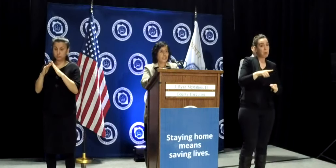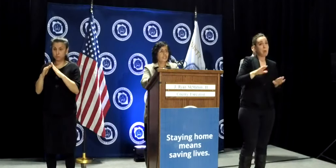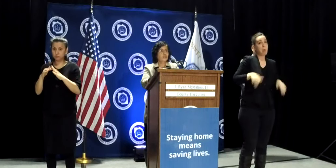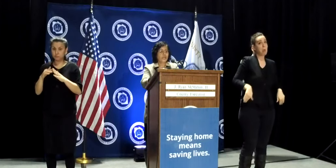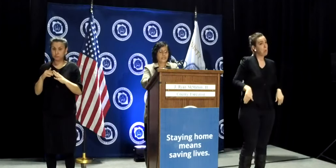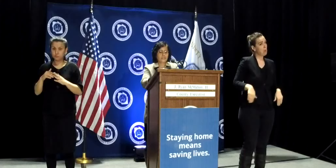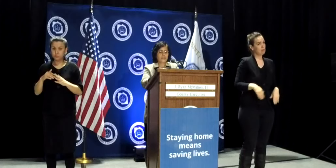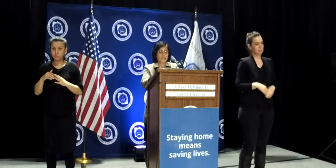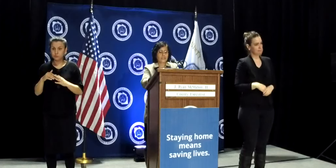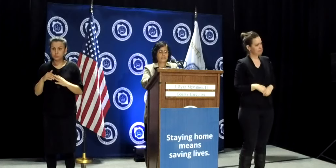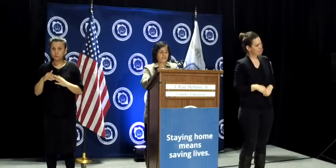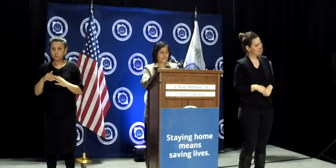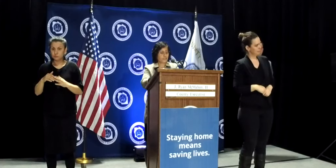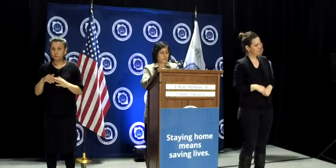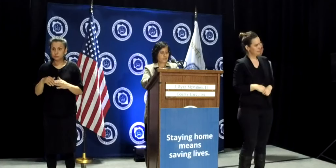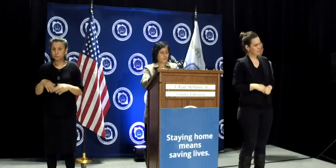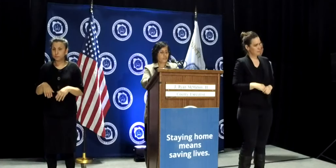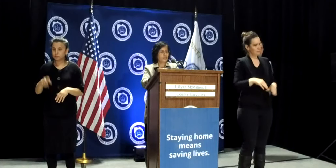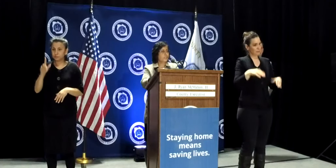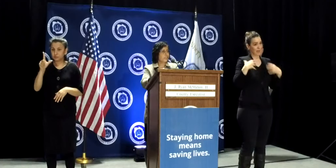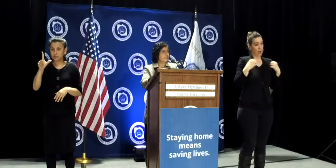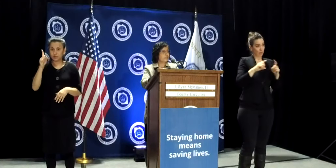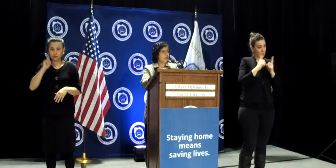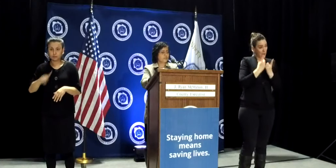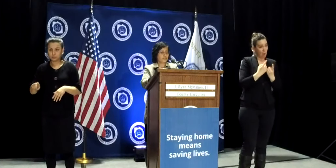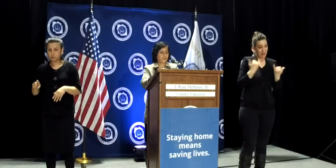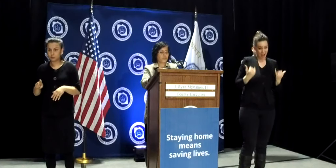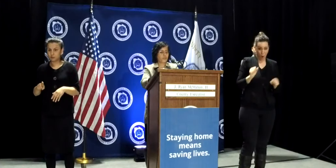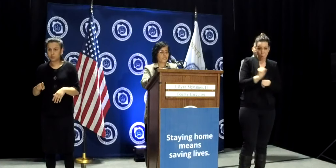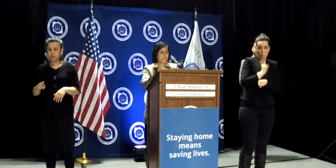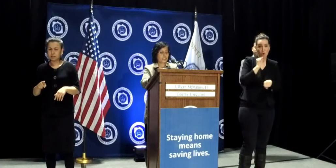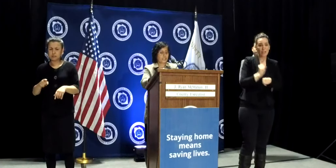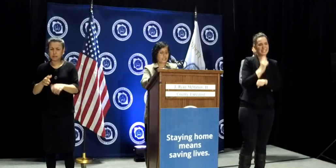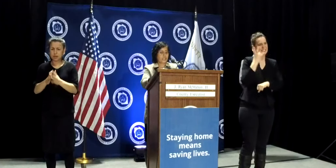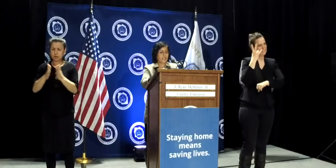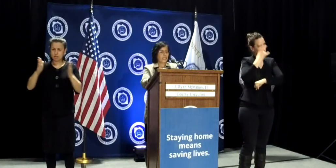hours, to identify these individuals who are tested positive for